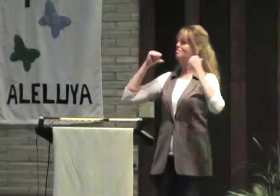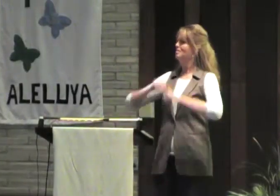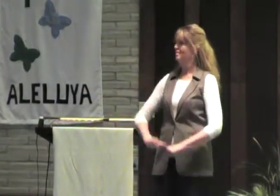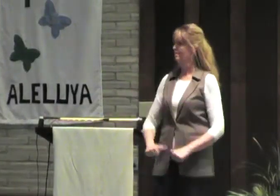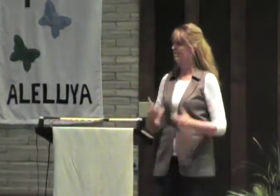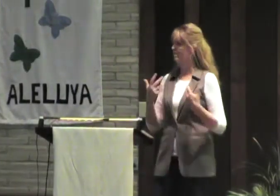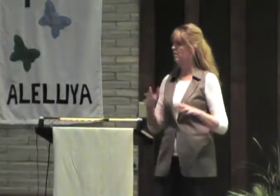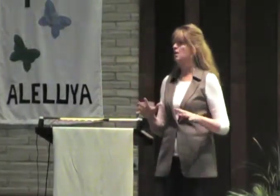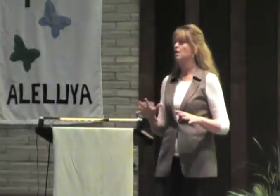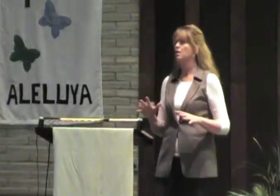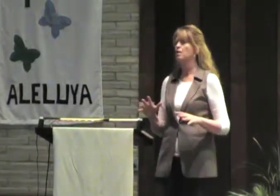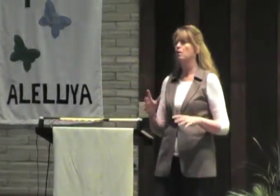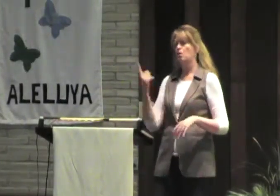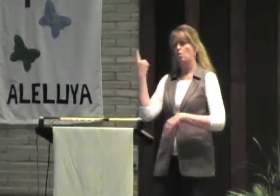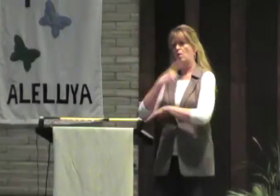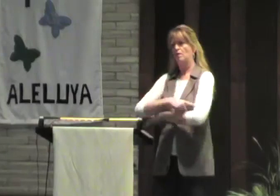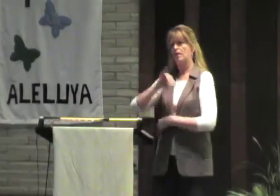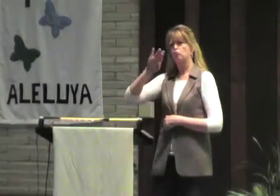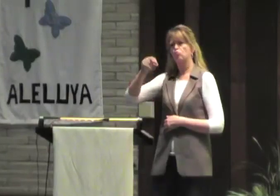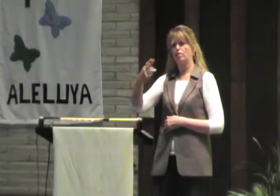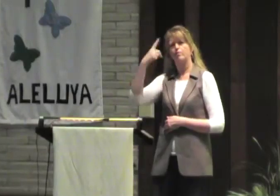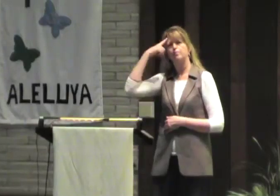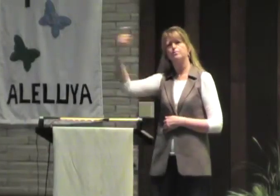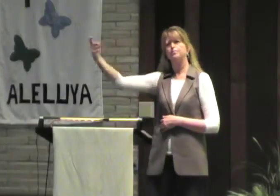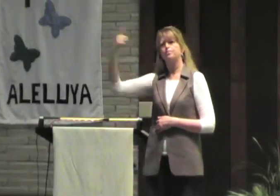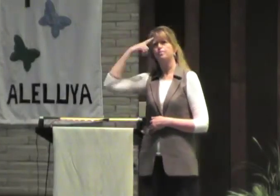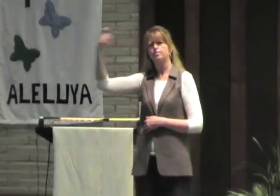he put on the coat, and one day Joseph